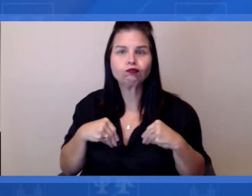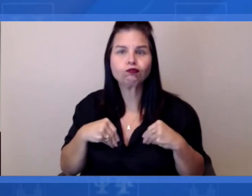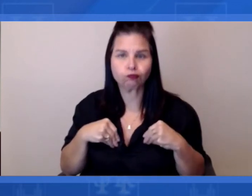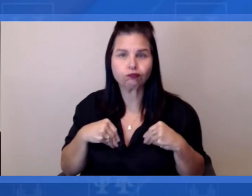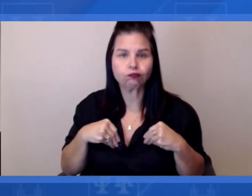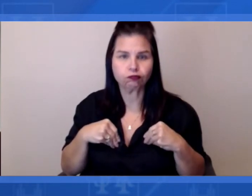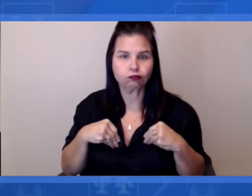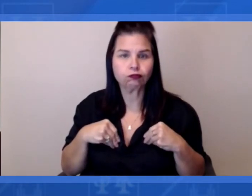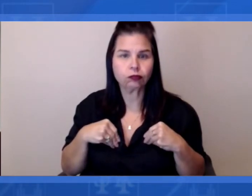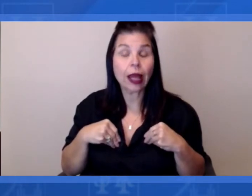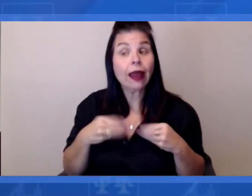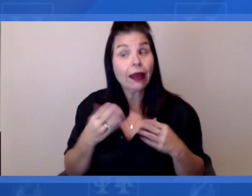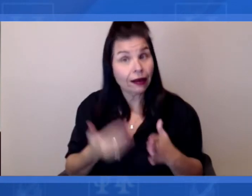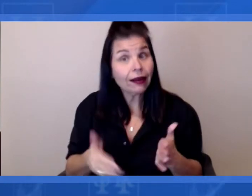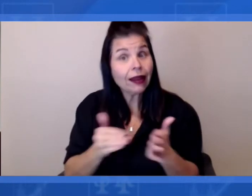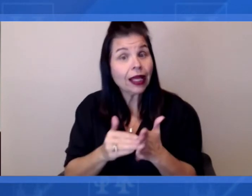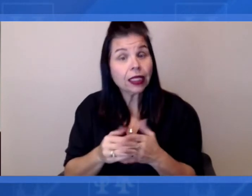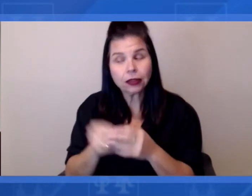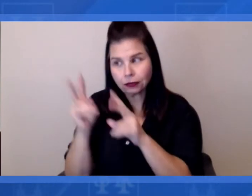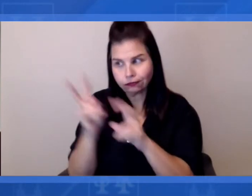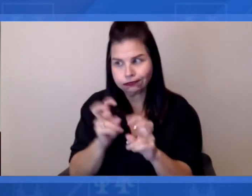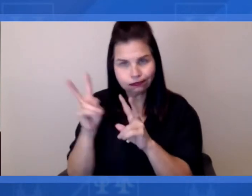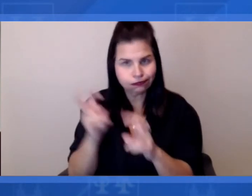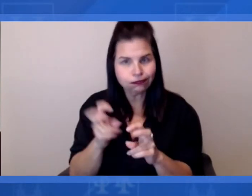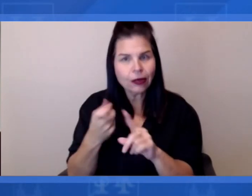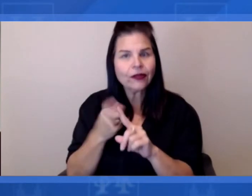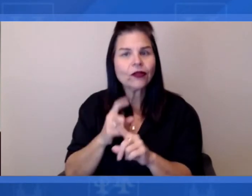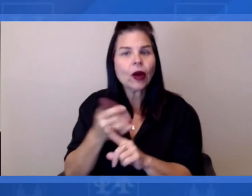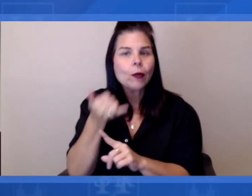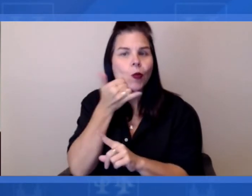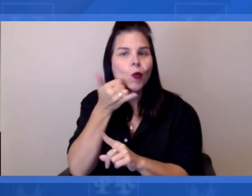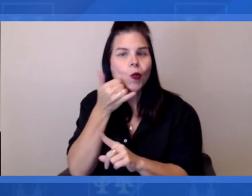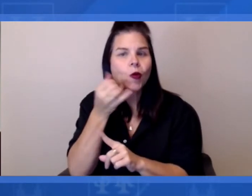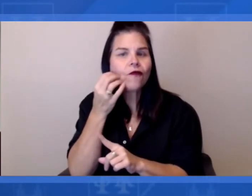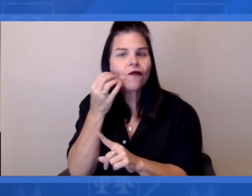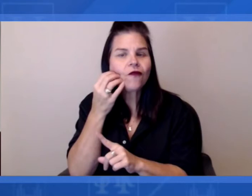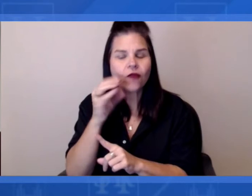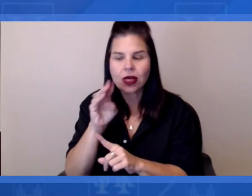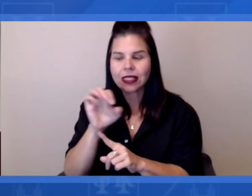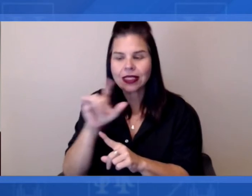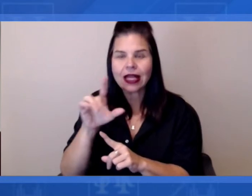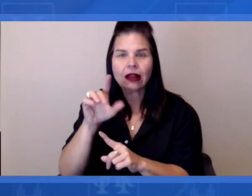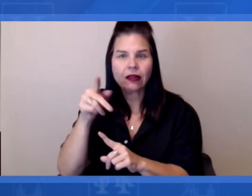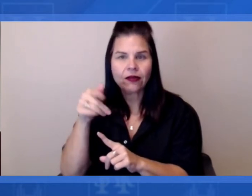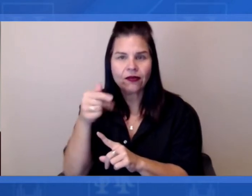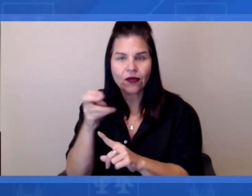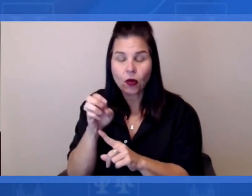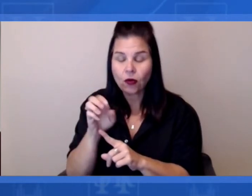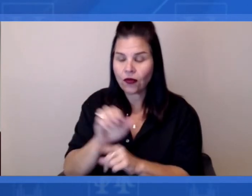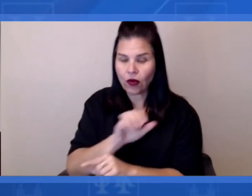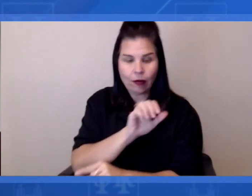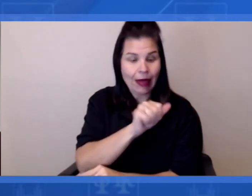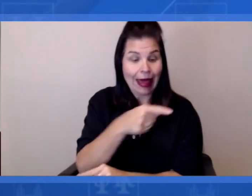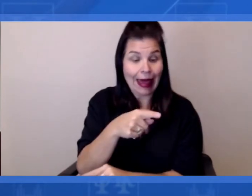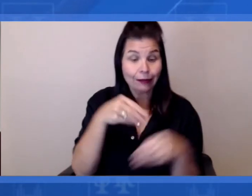And again, these can be downloaded to a cell phone from the App Store or Google Play.